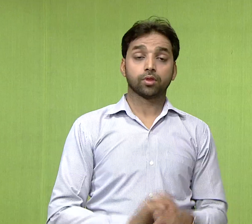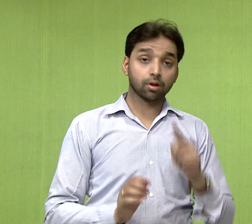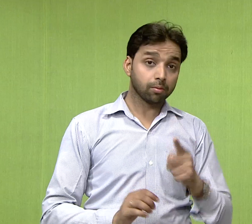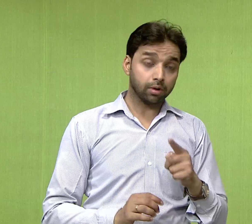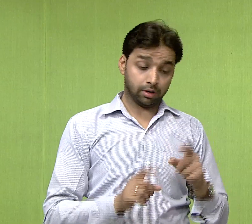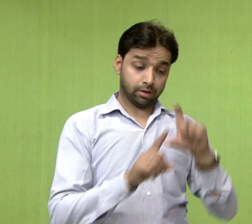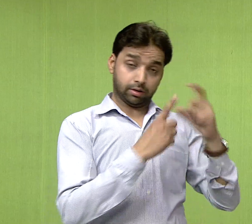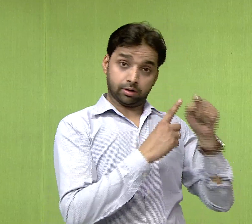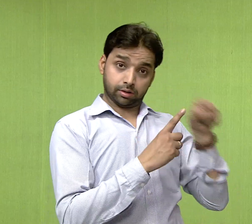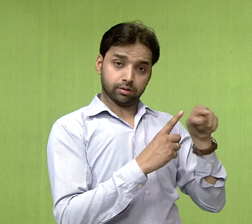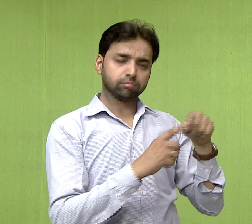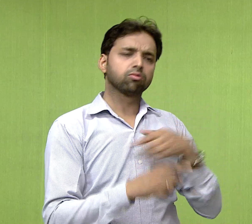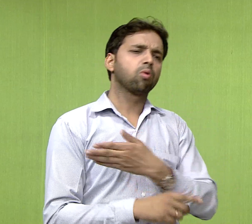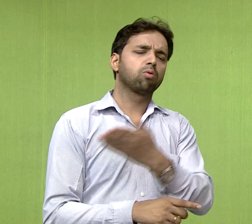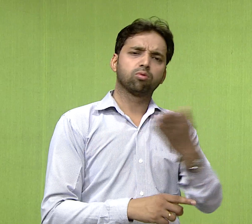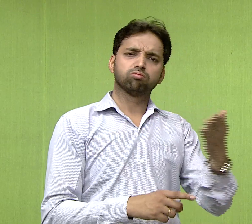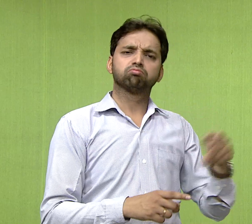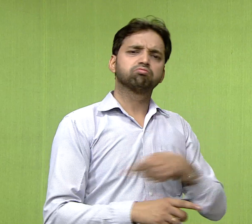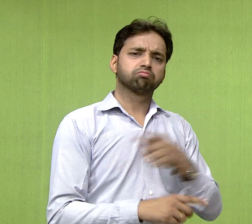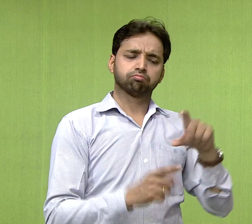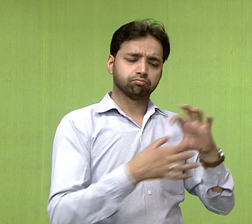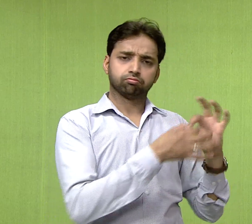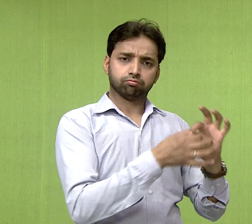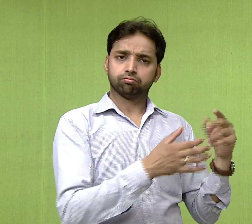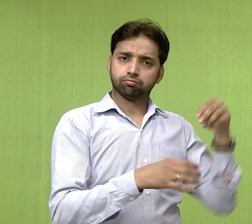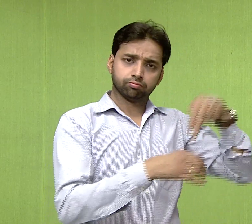But culture is not everything that we do.